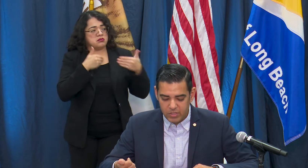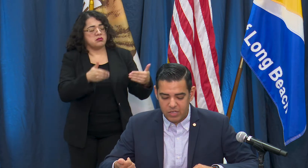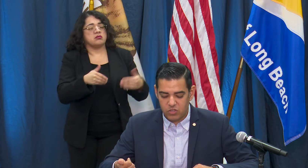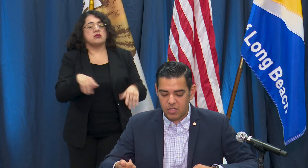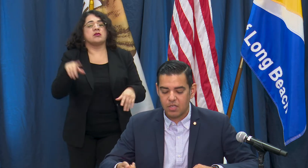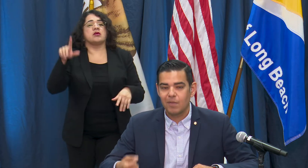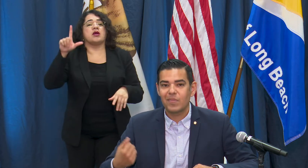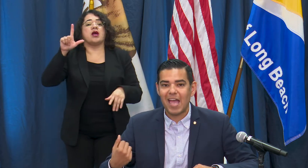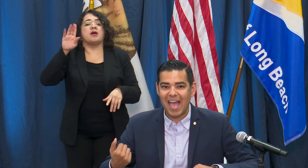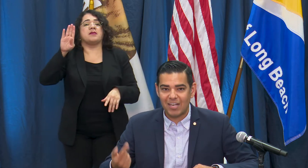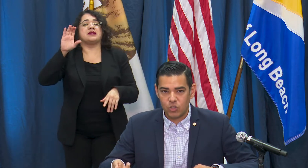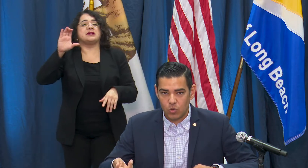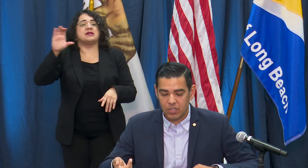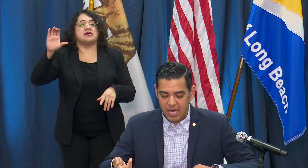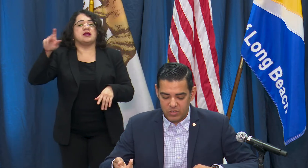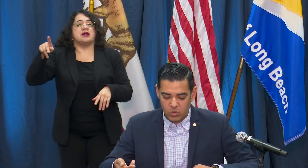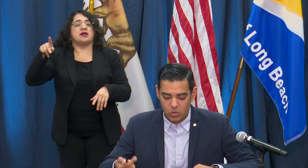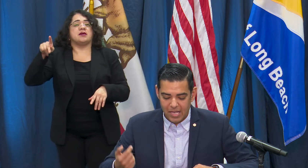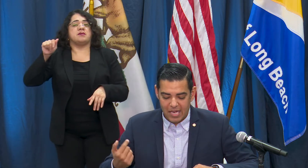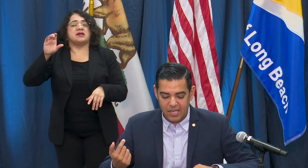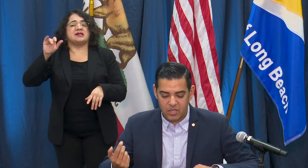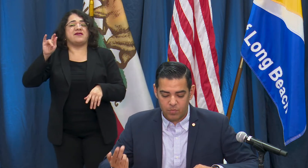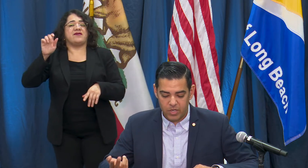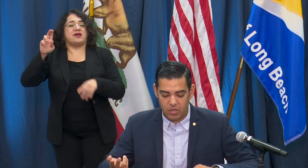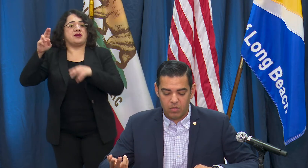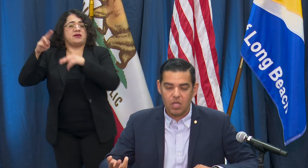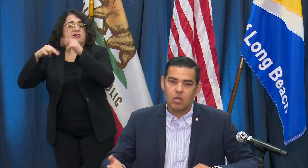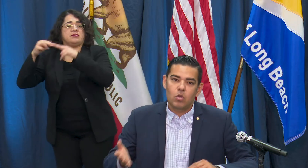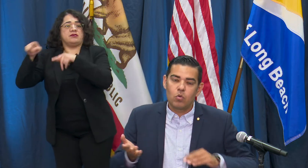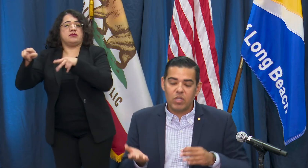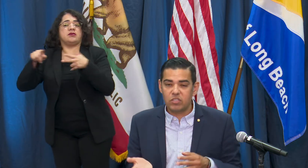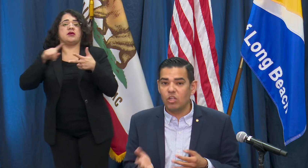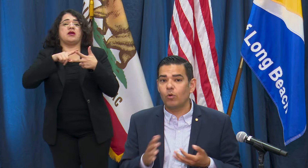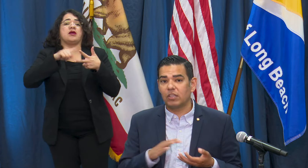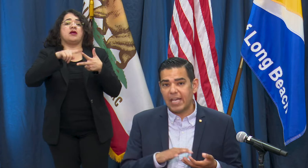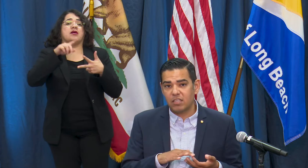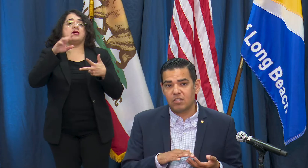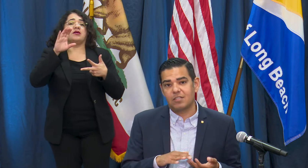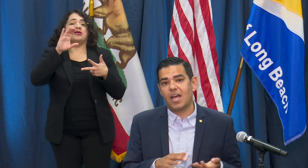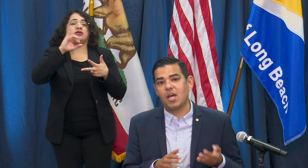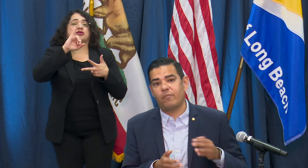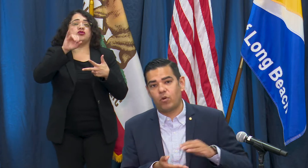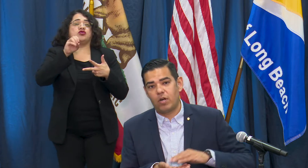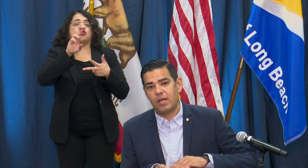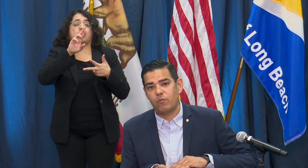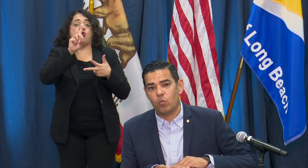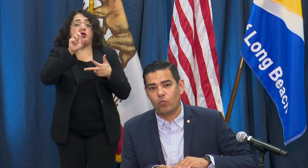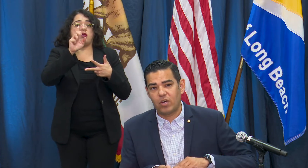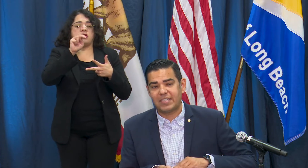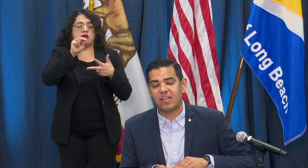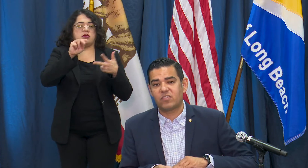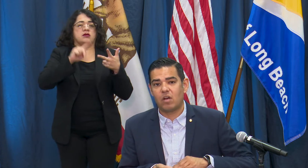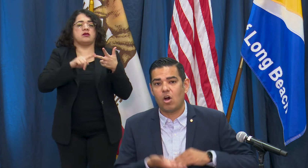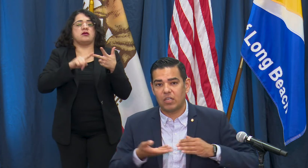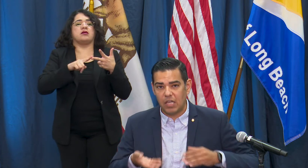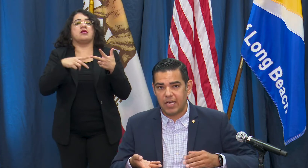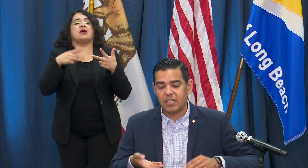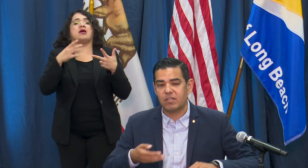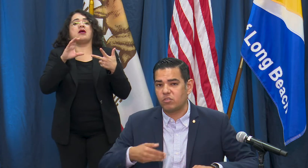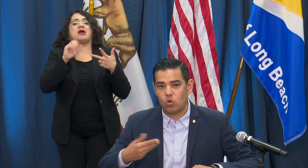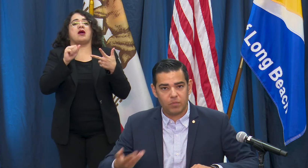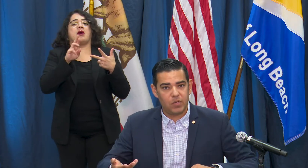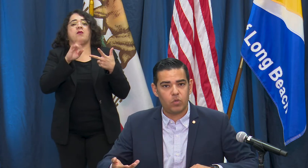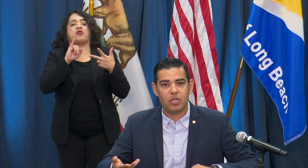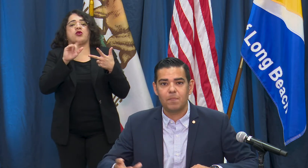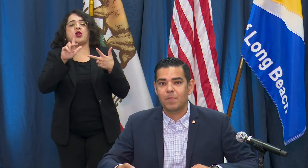Highway location, at Jordan High School, and at Cabrillo. We still would like you to sign up for a test online